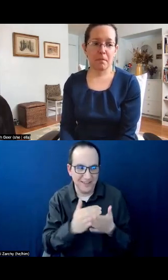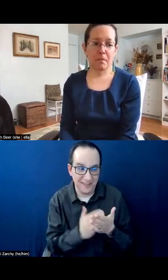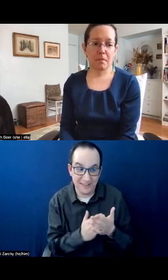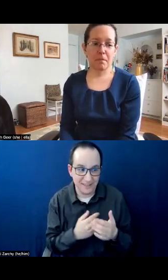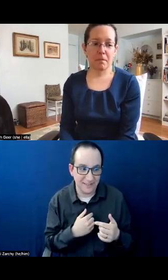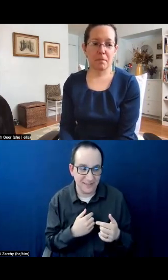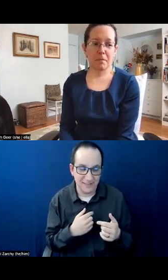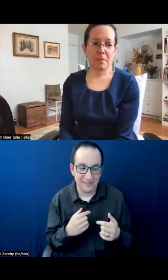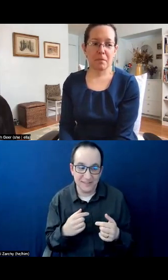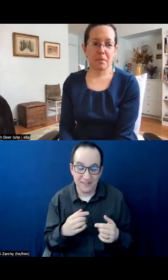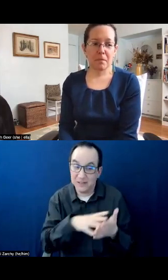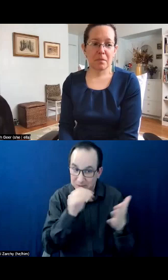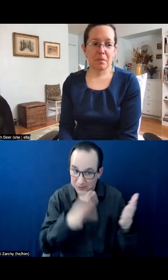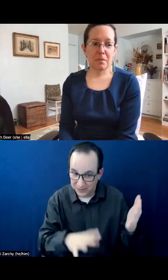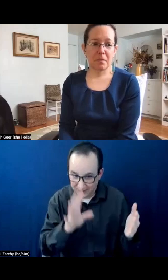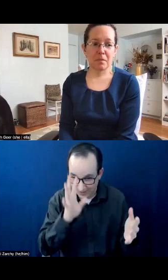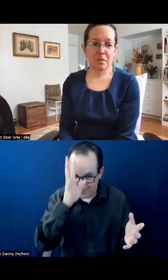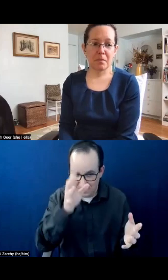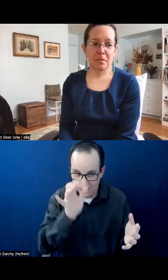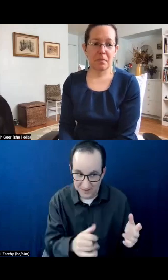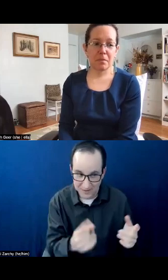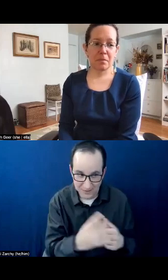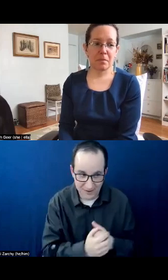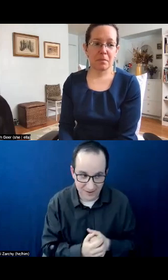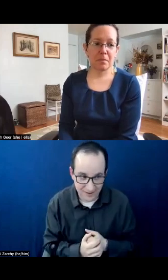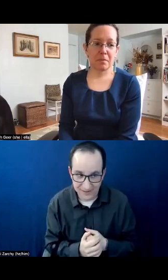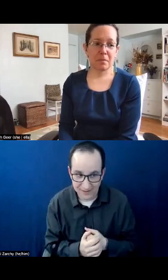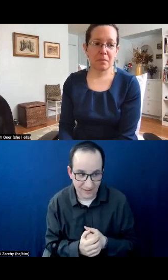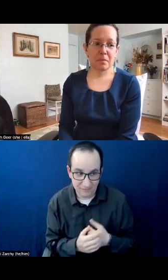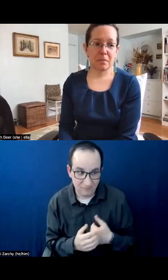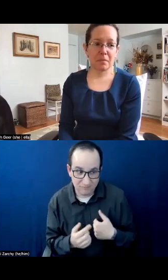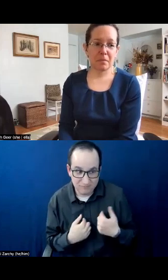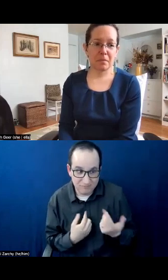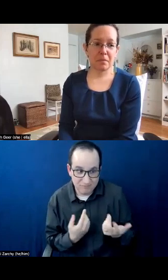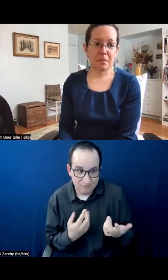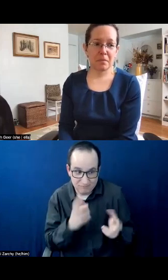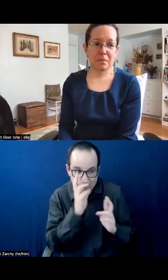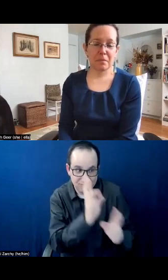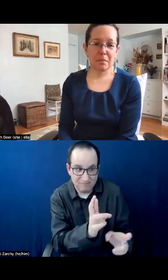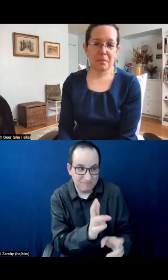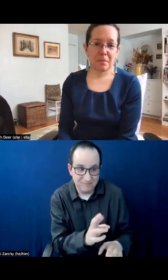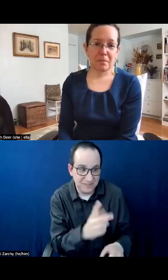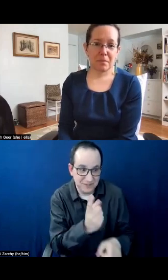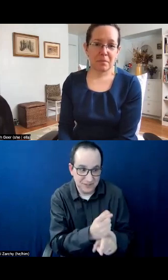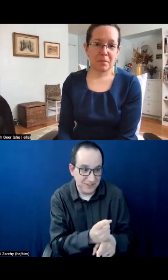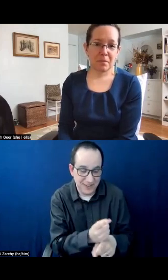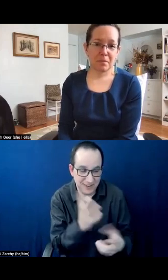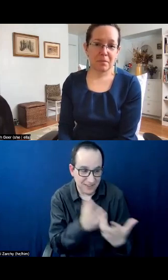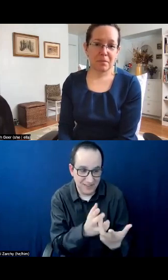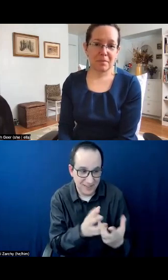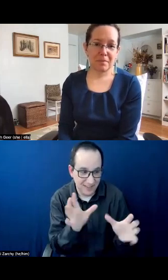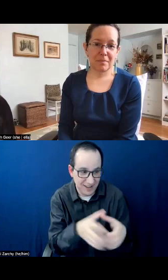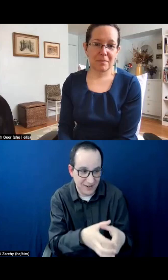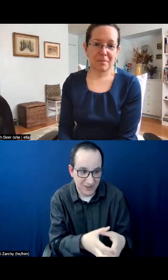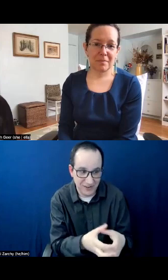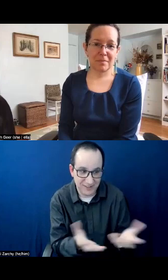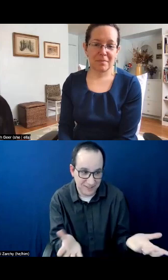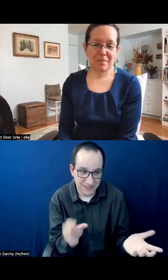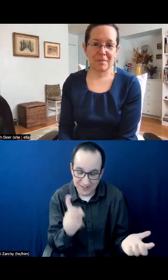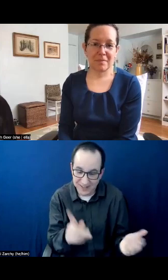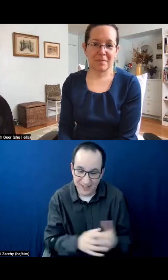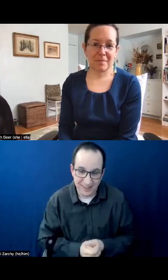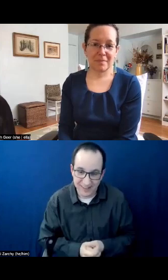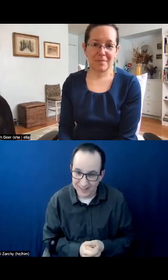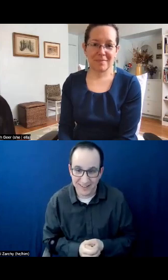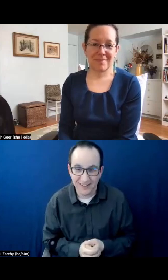Yeah, Beer did make this list, as you can see. A student came up with it and it was correct. And I was like, yeah, you're right.